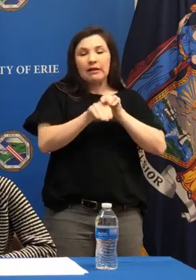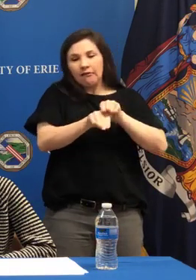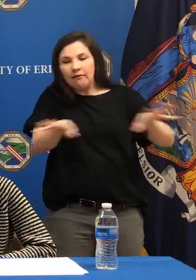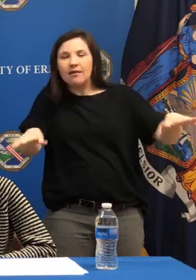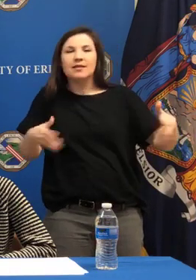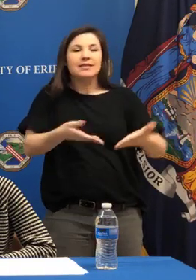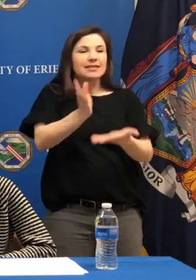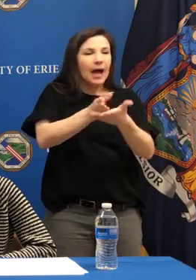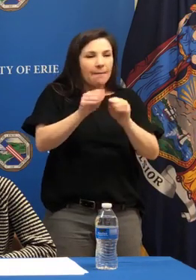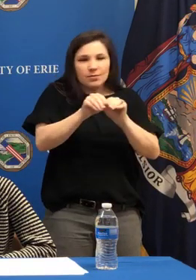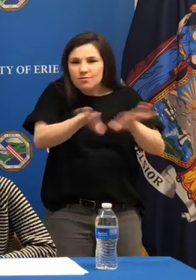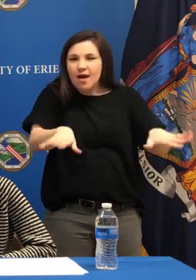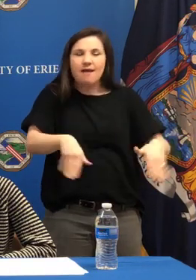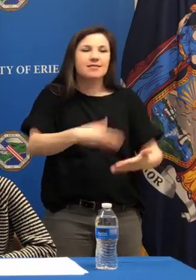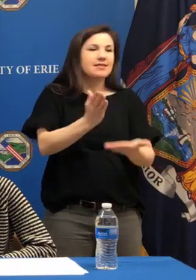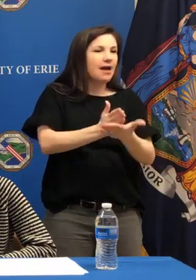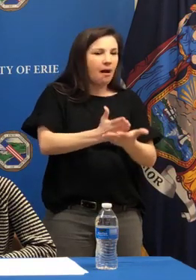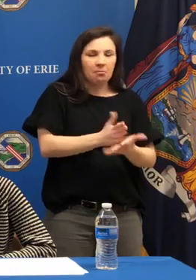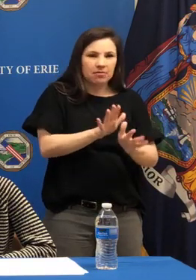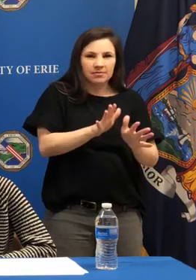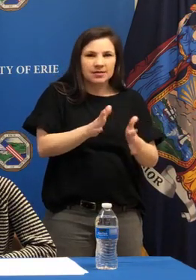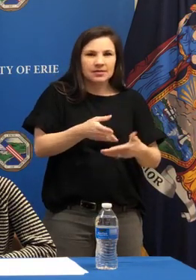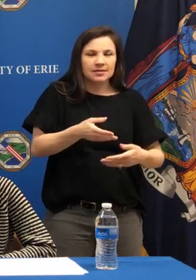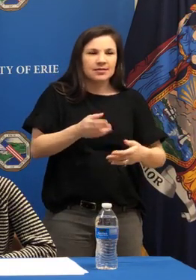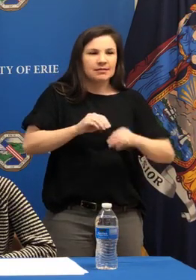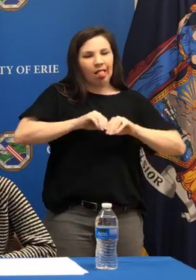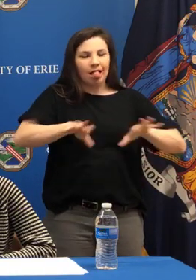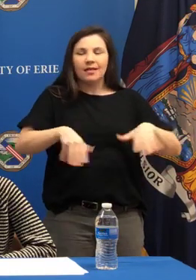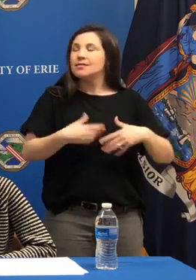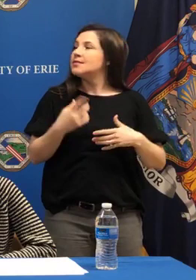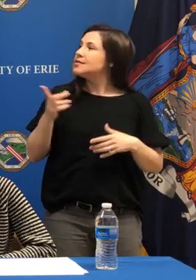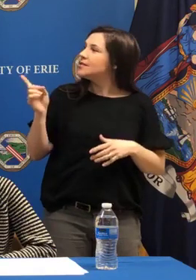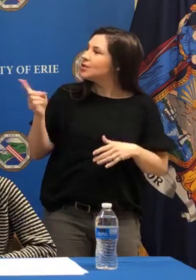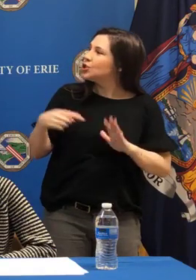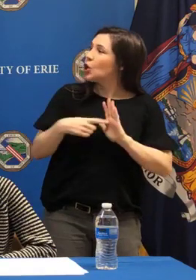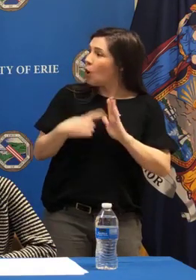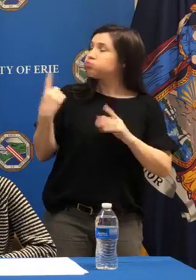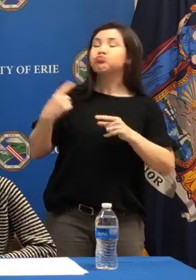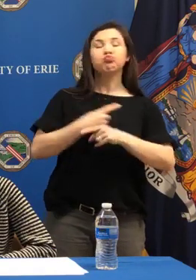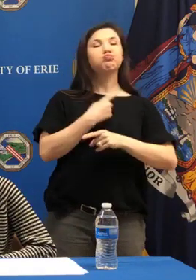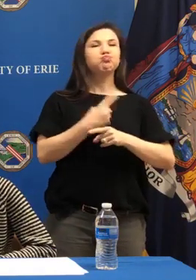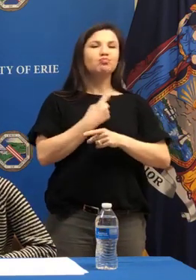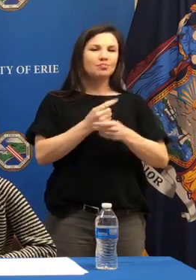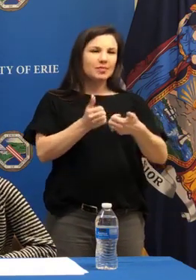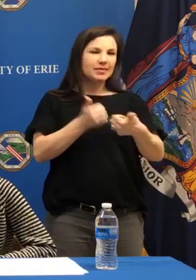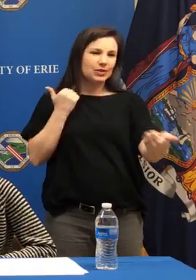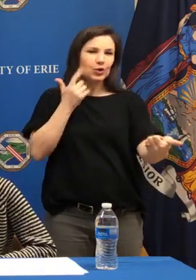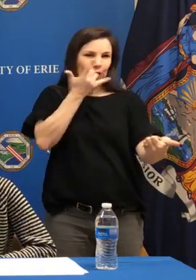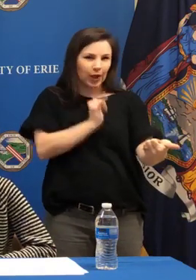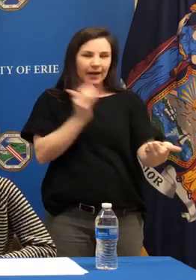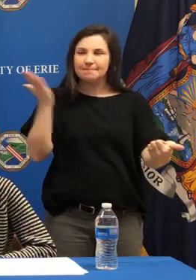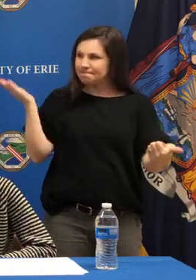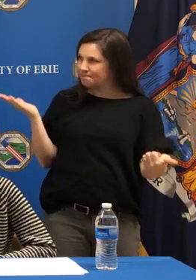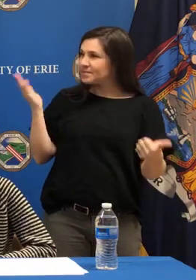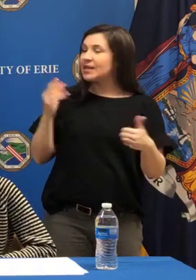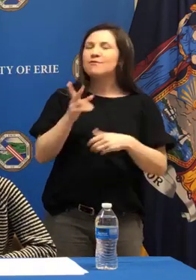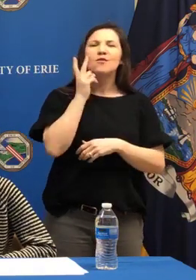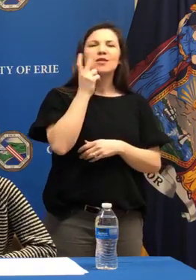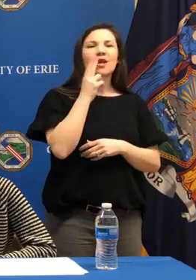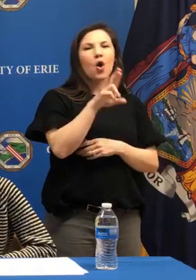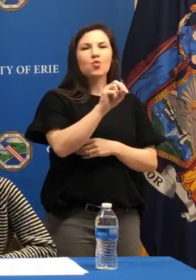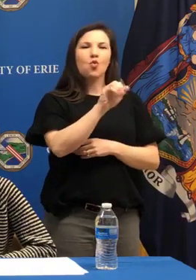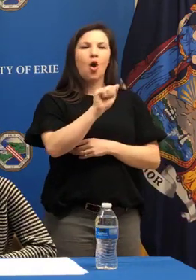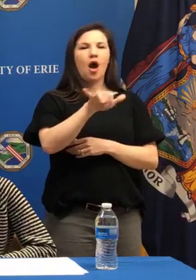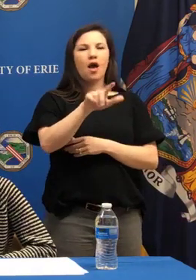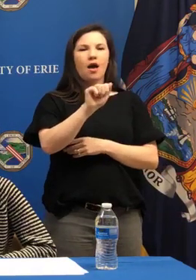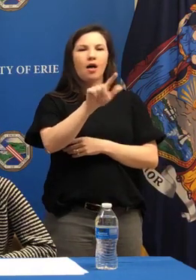the spread, stop the lives. And then we also included another picture to show what is safe social distancing. If you ever watched the Royal Rumble and you knew in